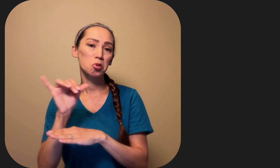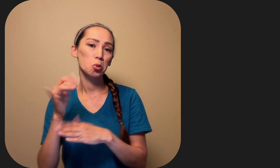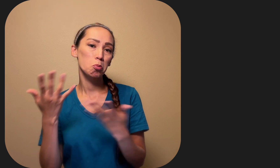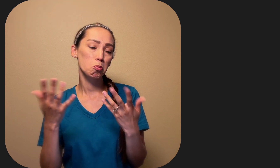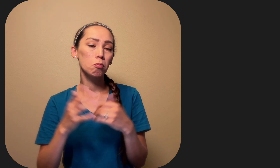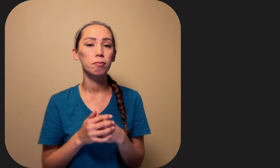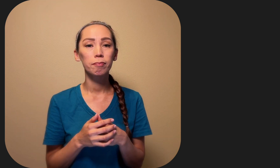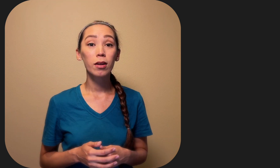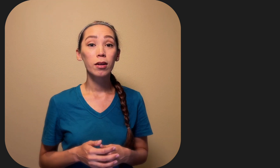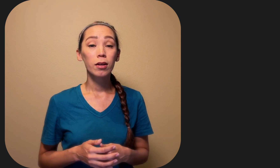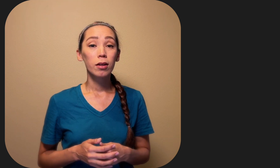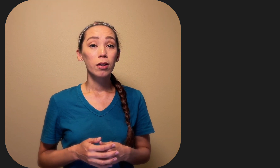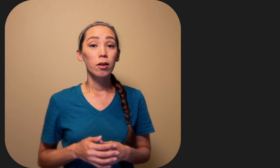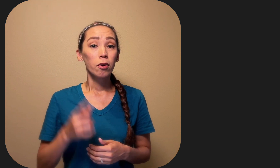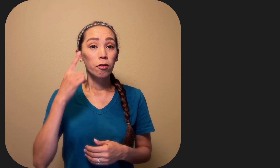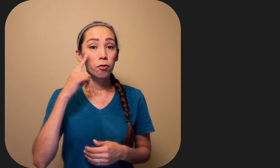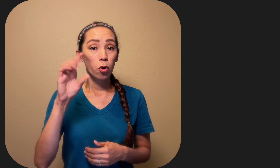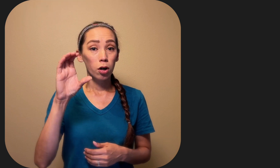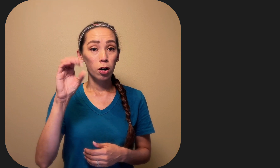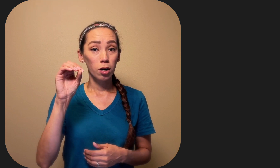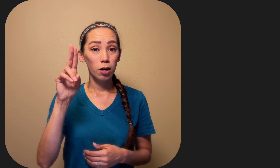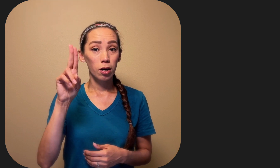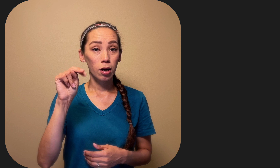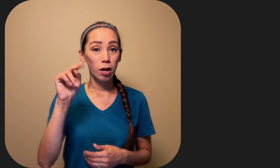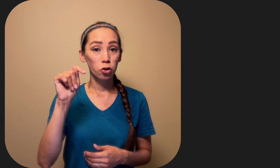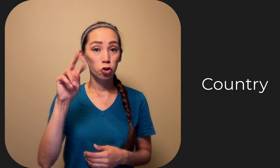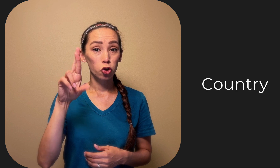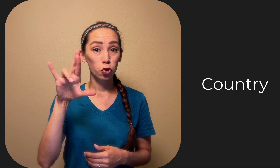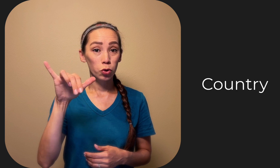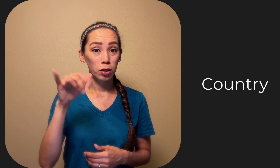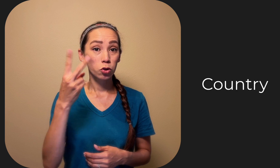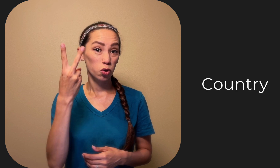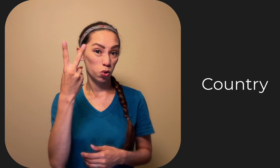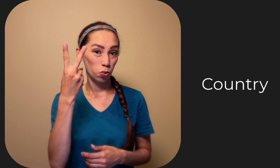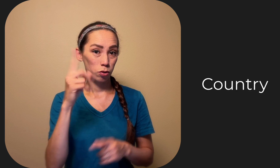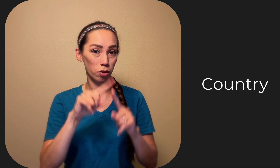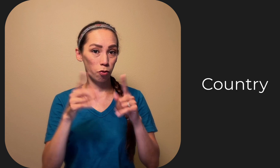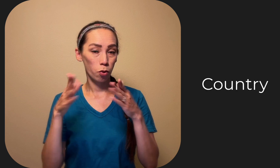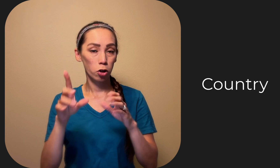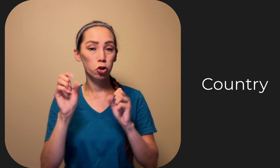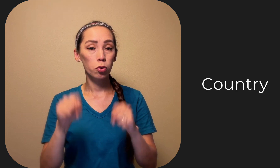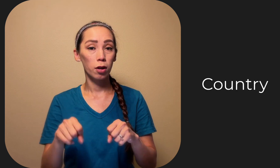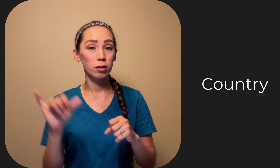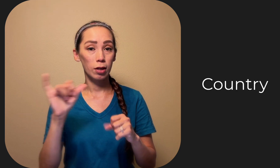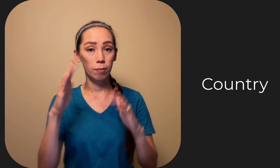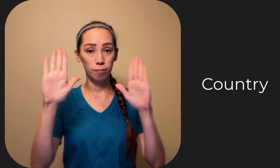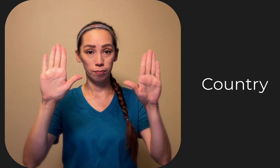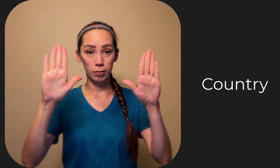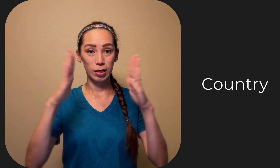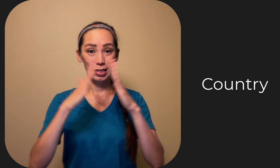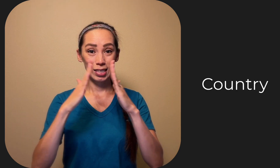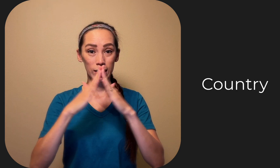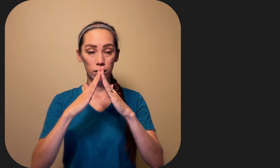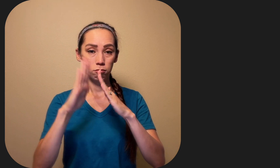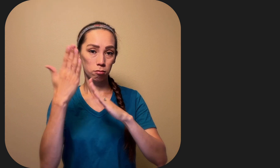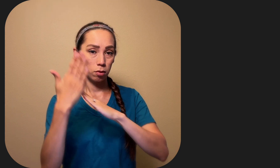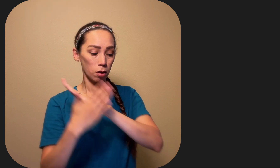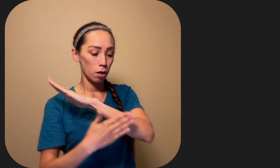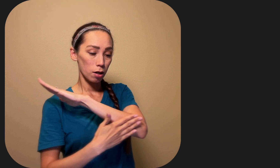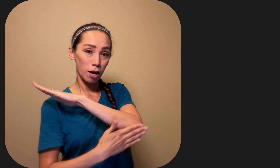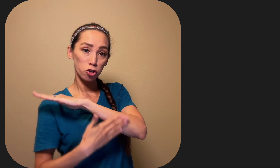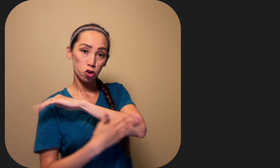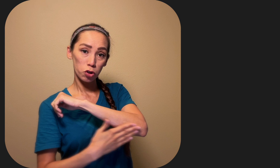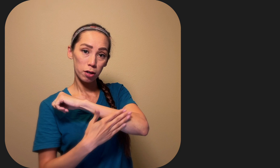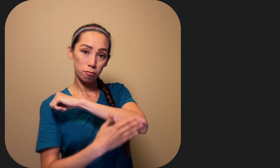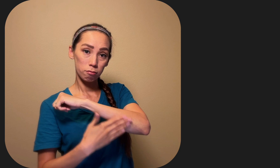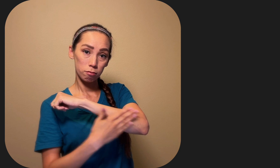Awesome. The next sign is country. So there's 2 ways to do country. You can either do the same hand shape as city. You would